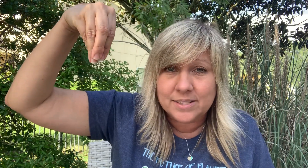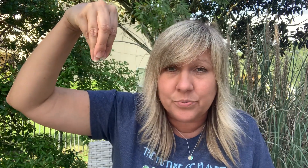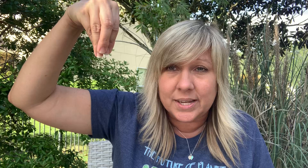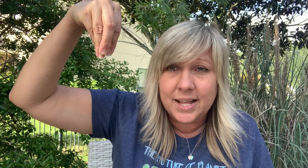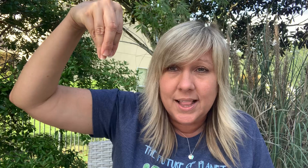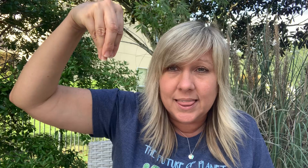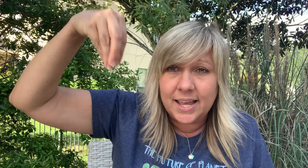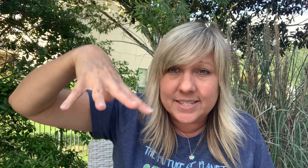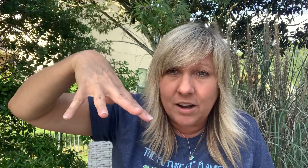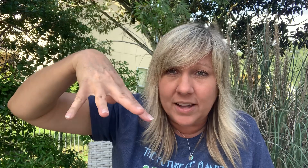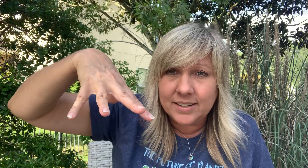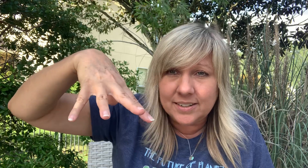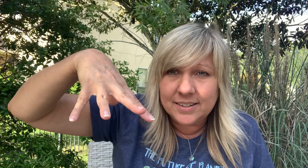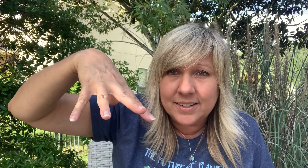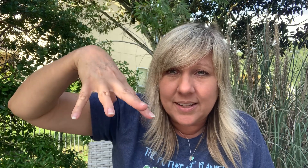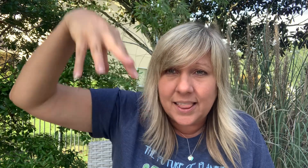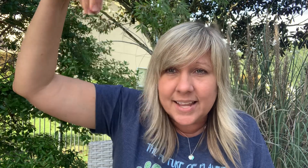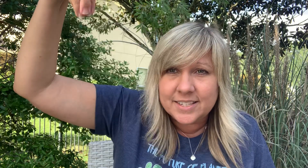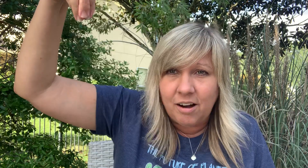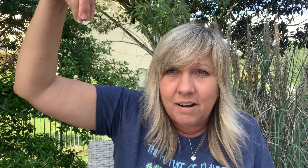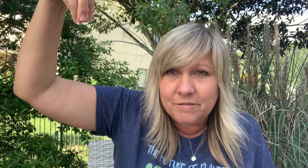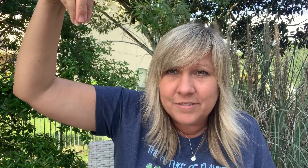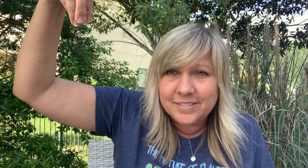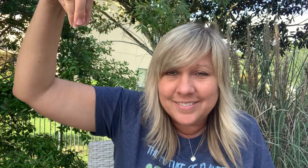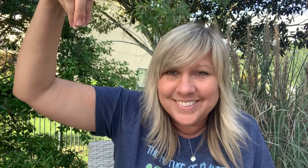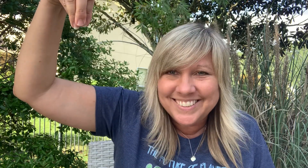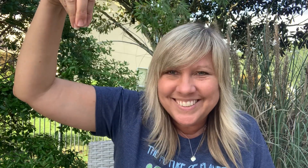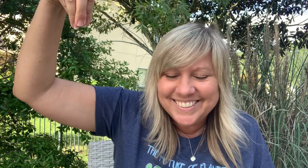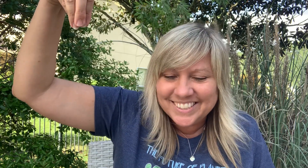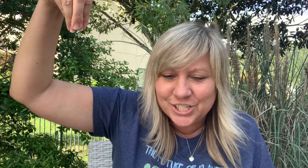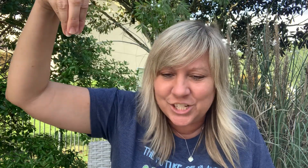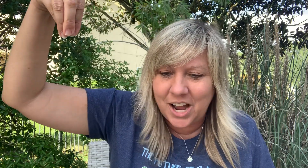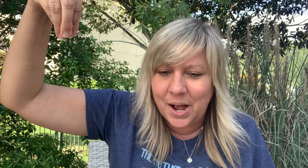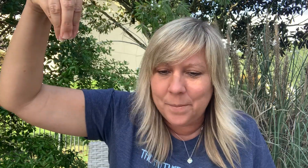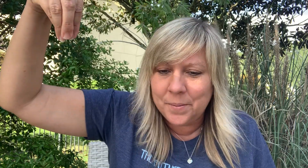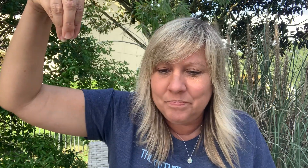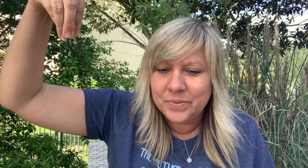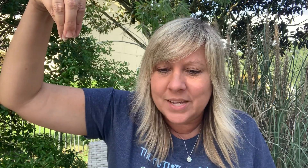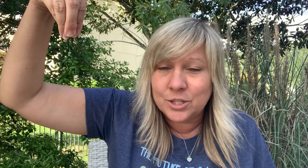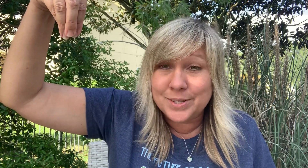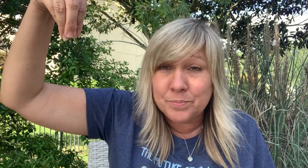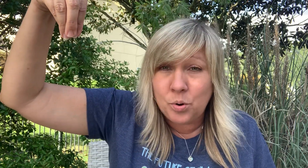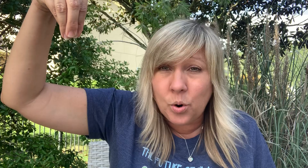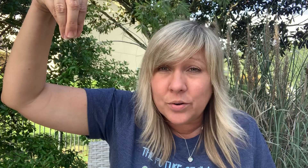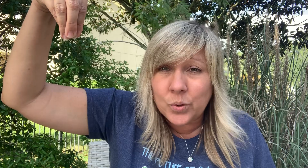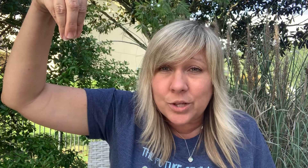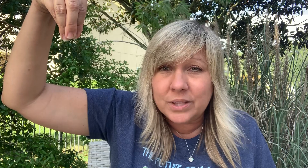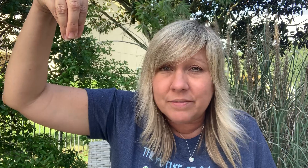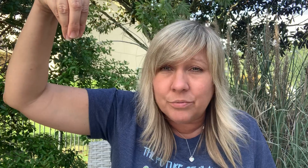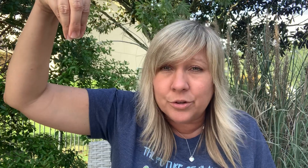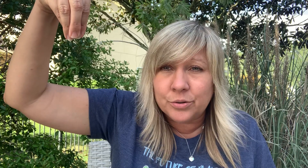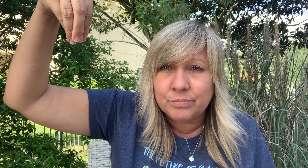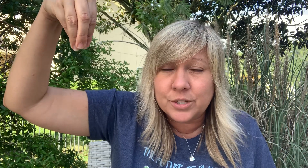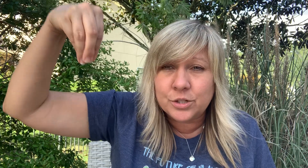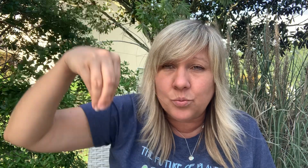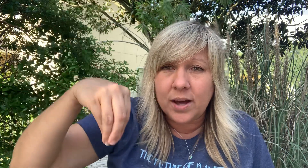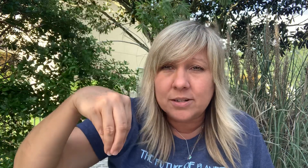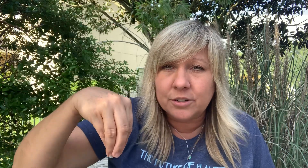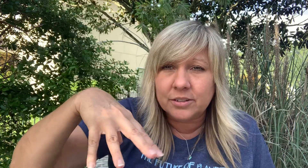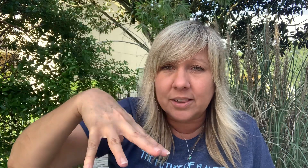week. Lights on, lights off. Good job. So it's important when you leave a room to do what? Turn the